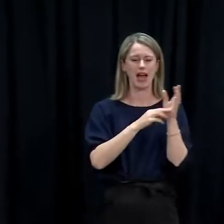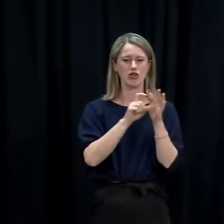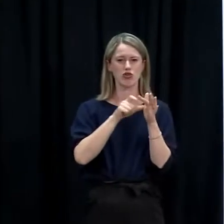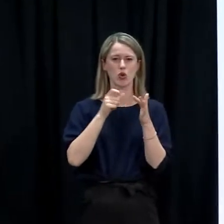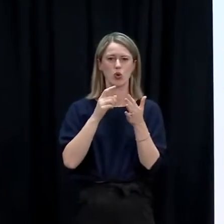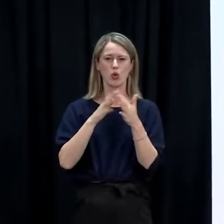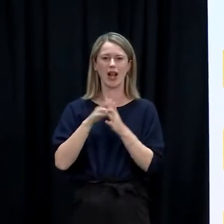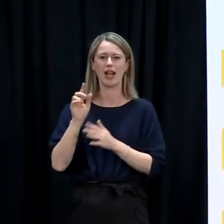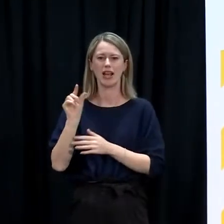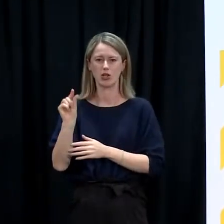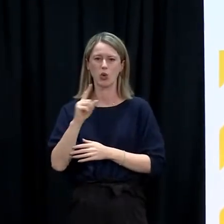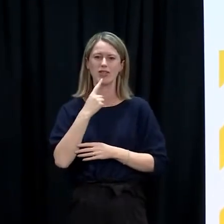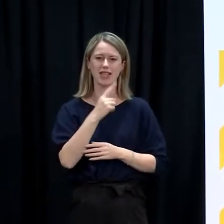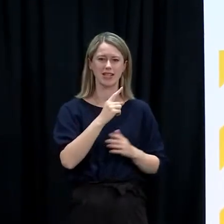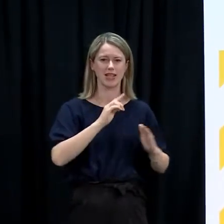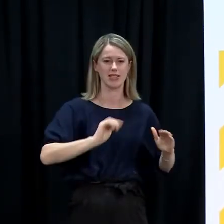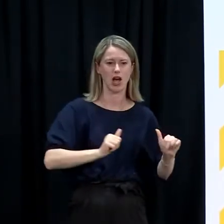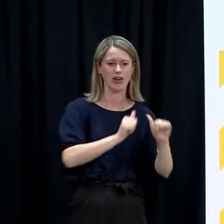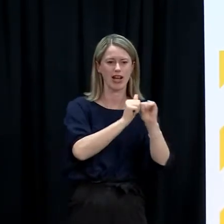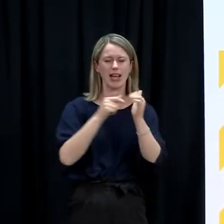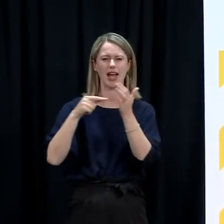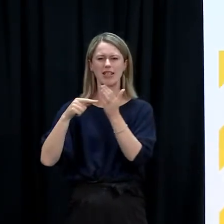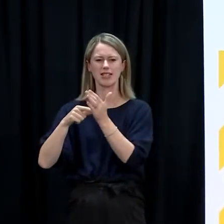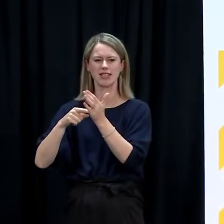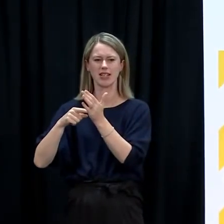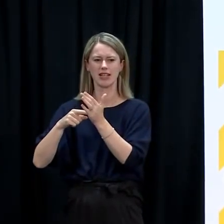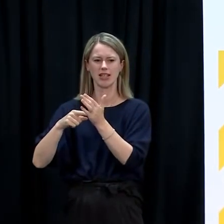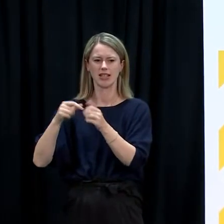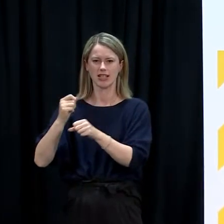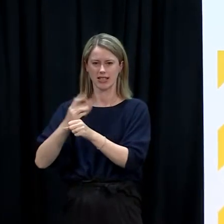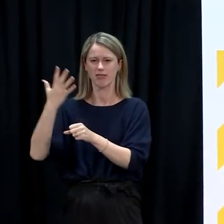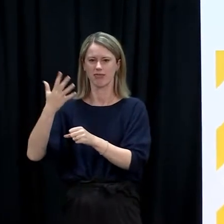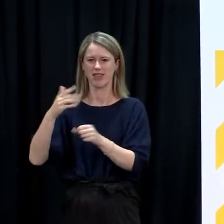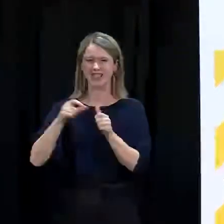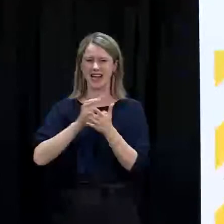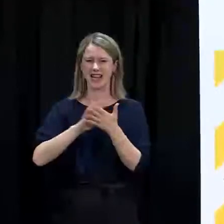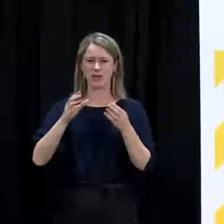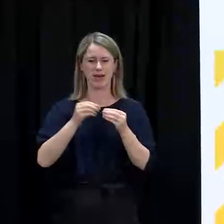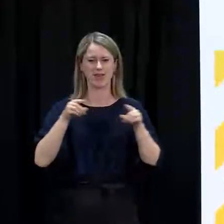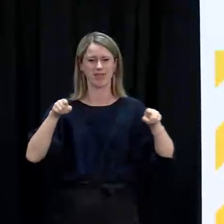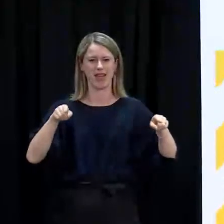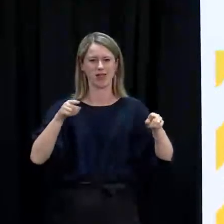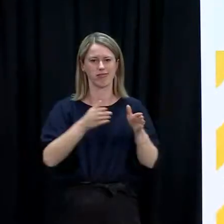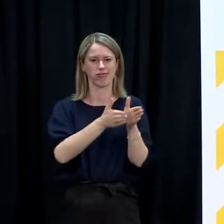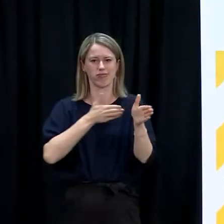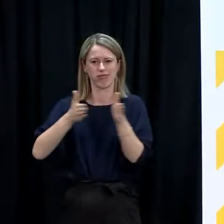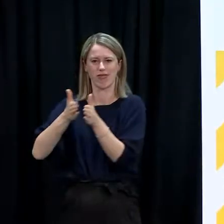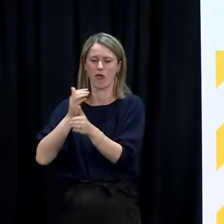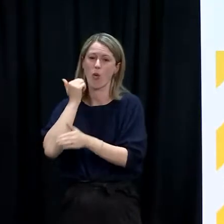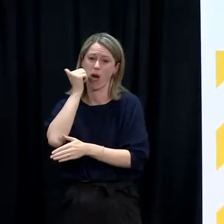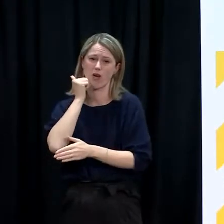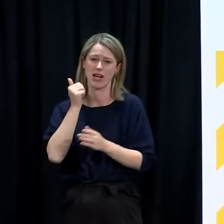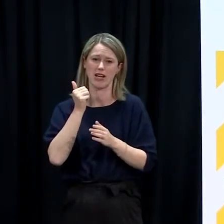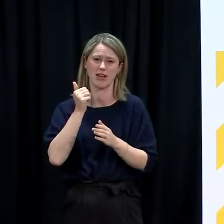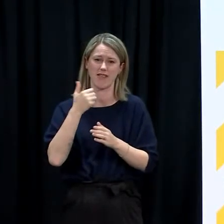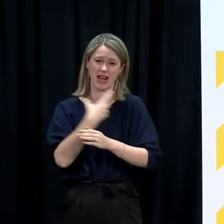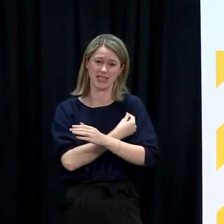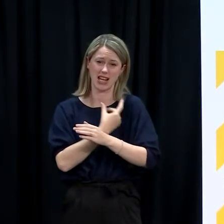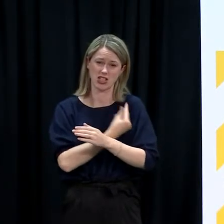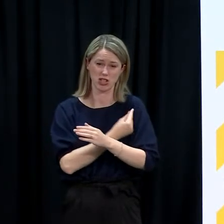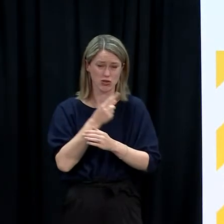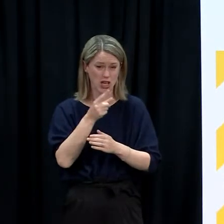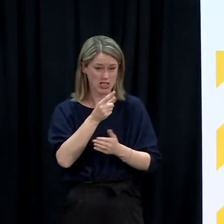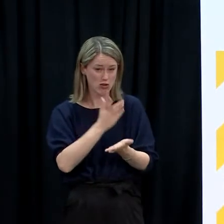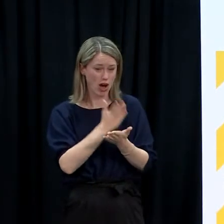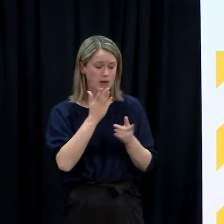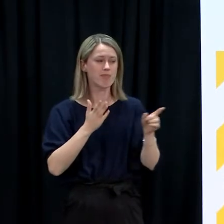Tairawhiti DHBs have failed Māori on vaccination. Is he wrong? Oh, well, there's no doubt that the rates are lower in